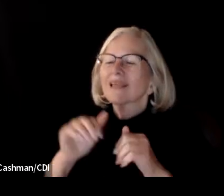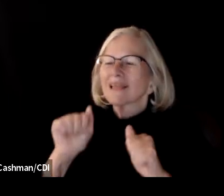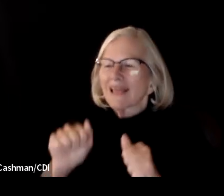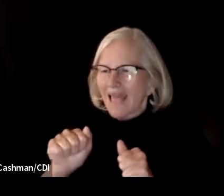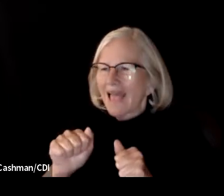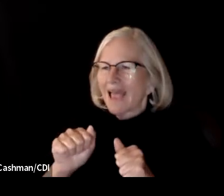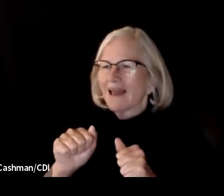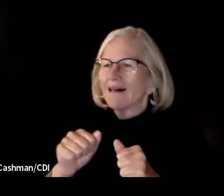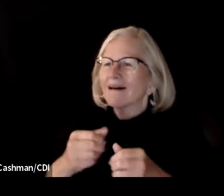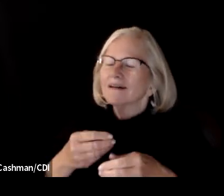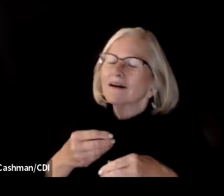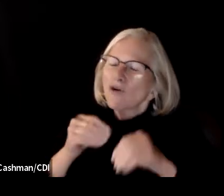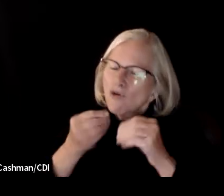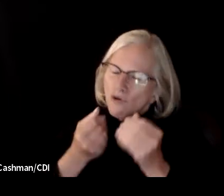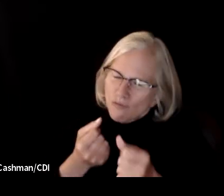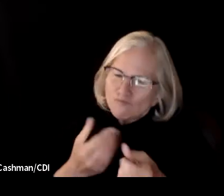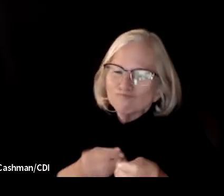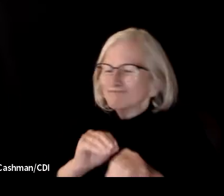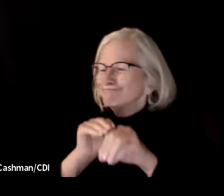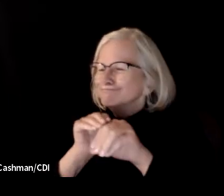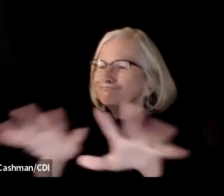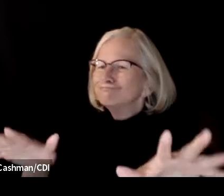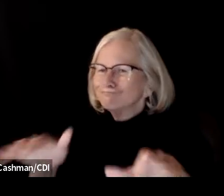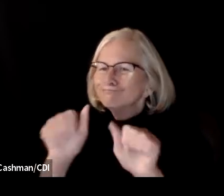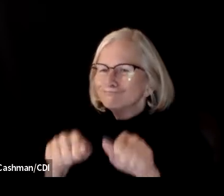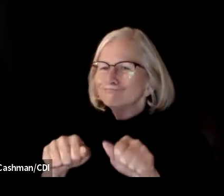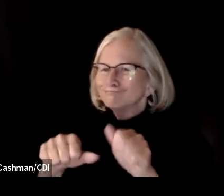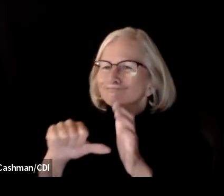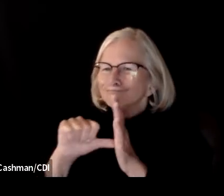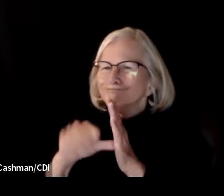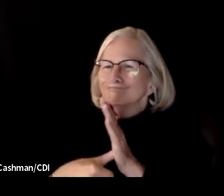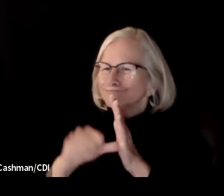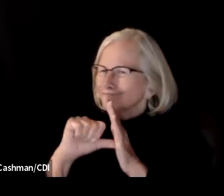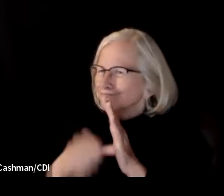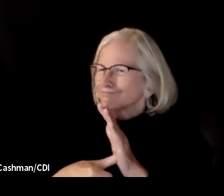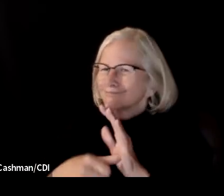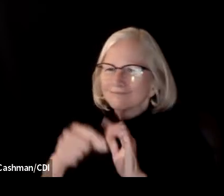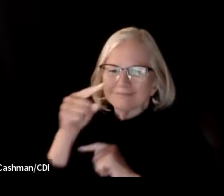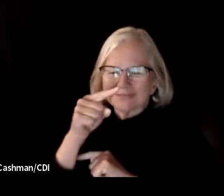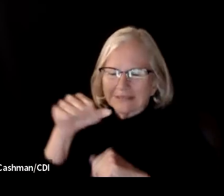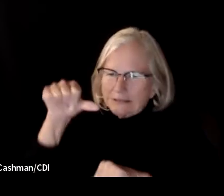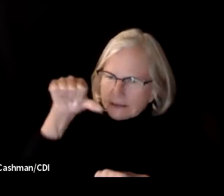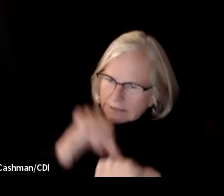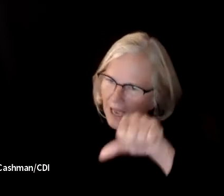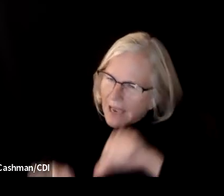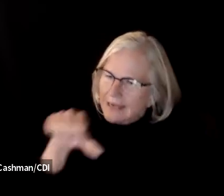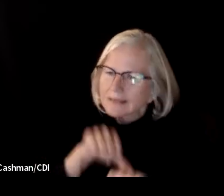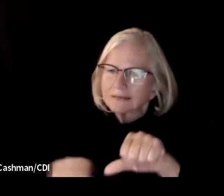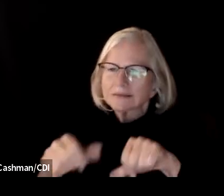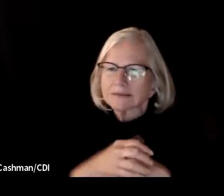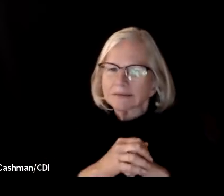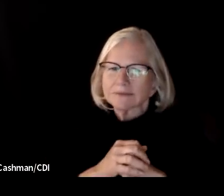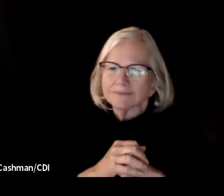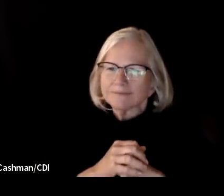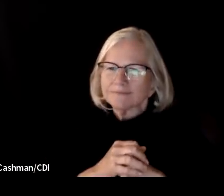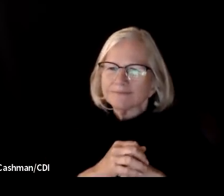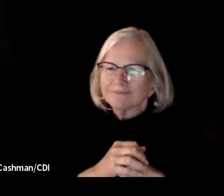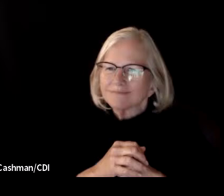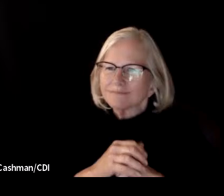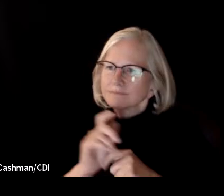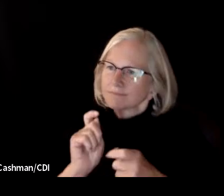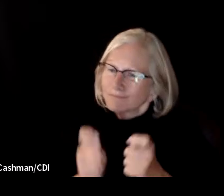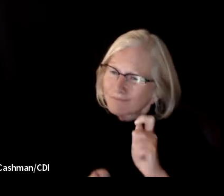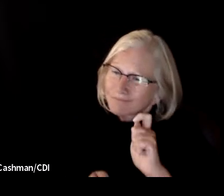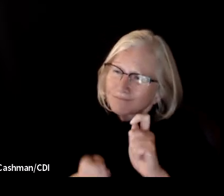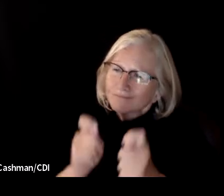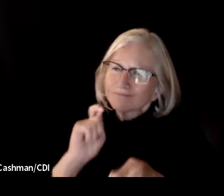reinforce enough that the scientists at CDC are saying that these data are the science itself is changing very